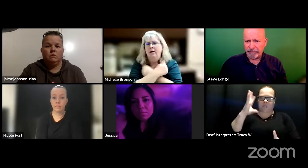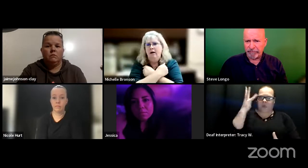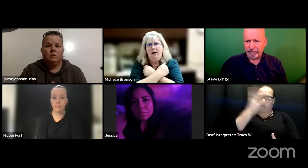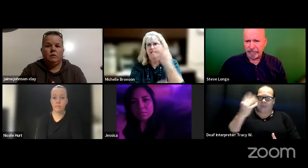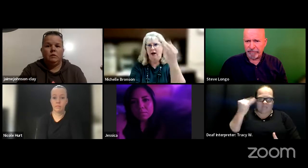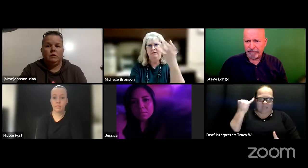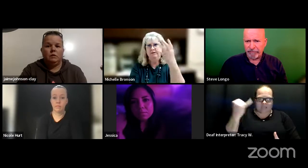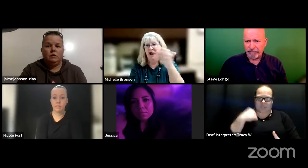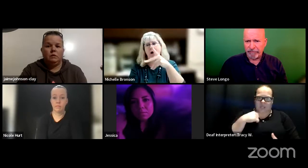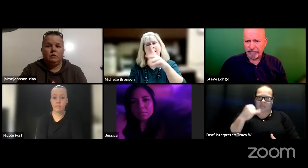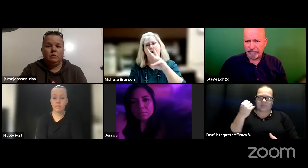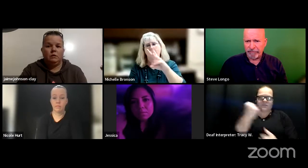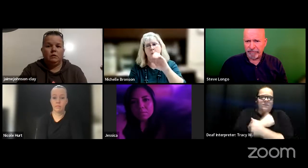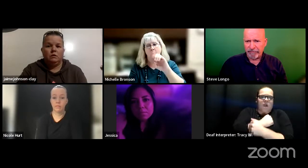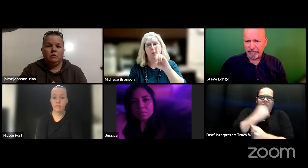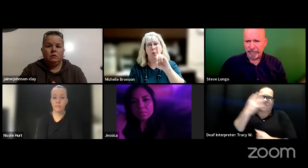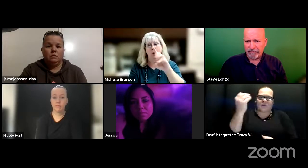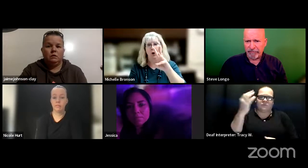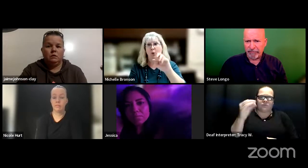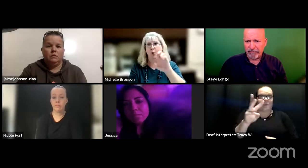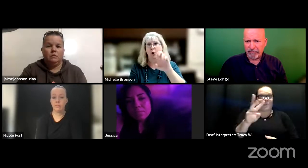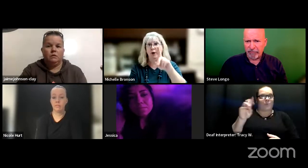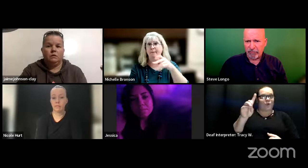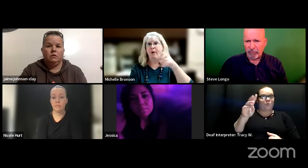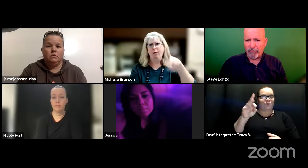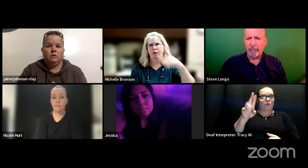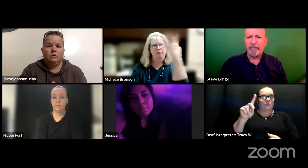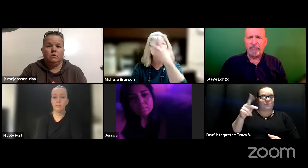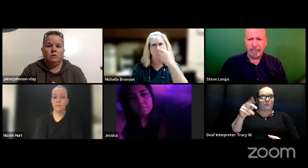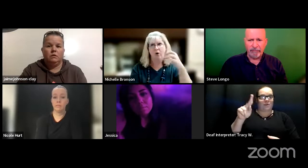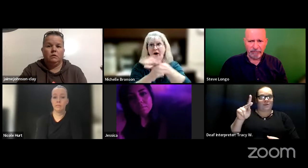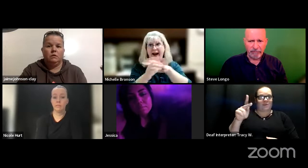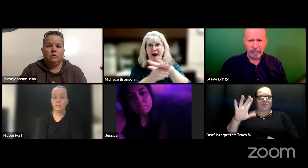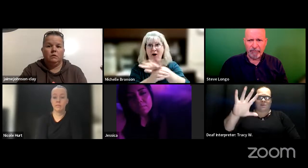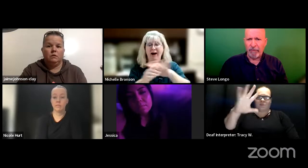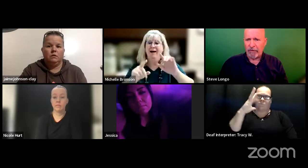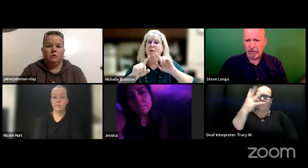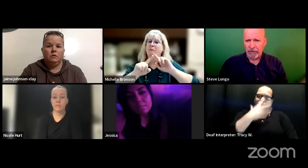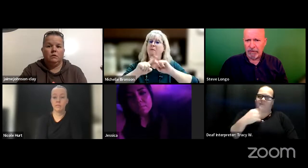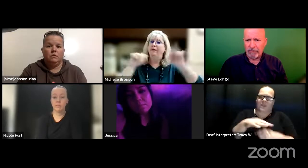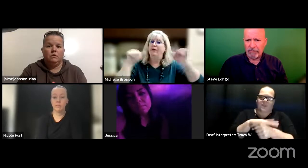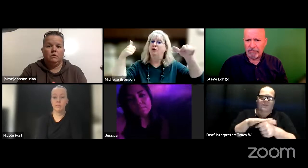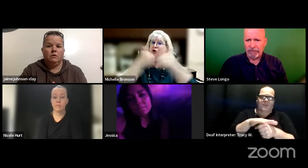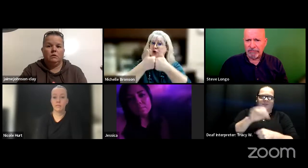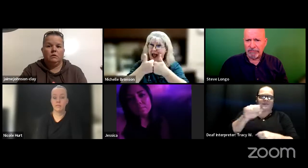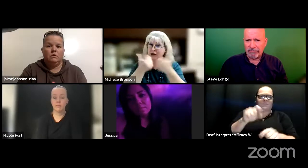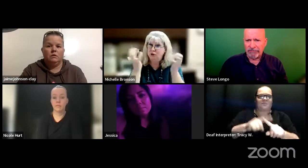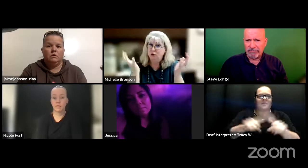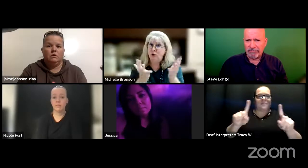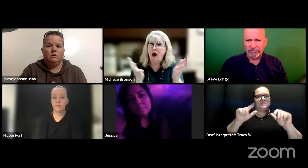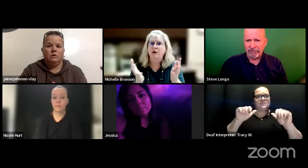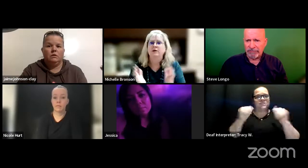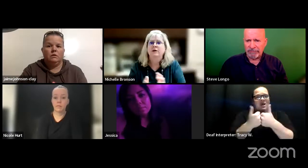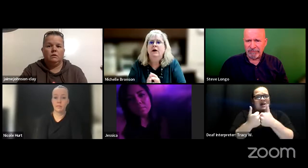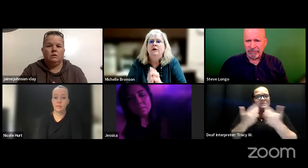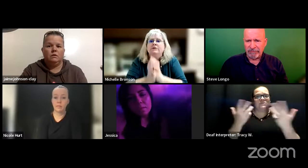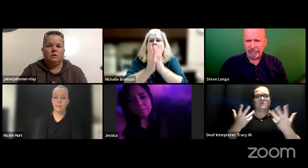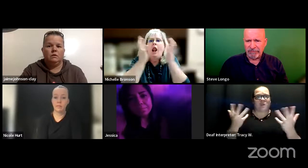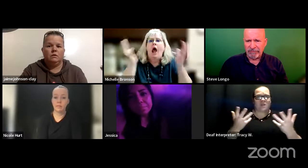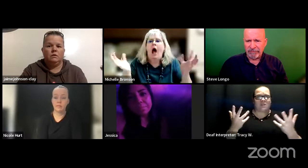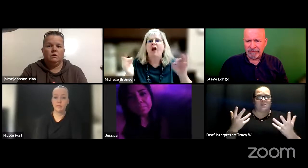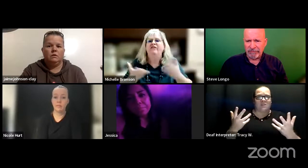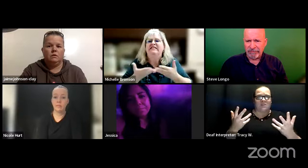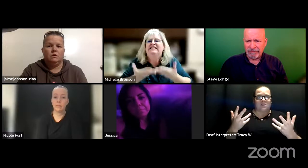of a park sounds lovely. I love the idea of being outside. Woodward Park is a beautiful area.